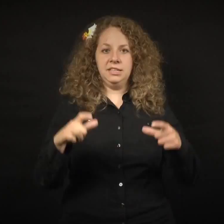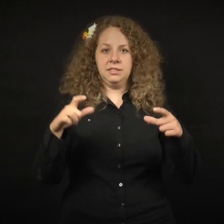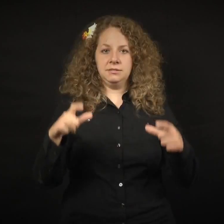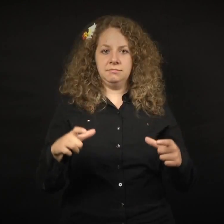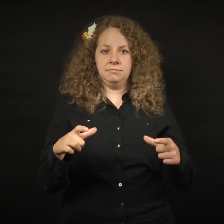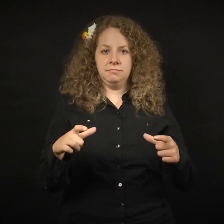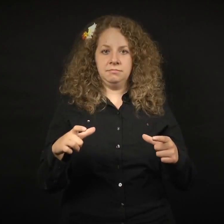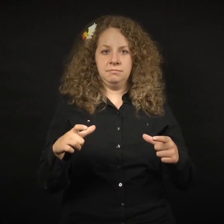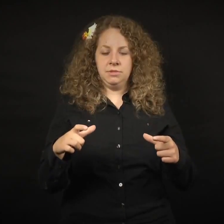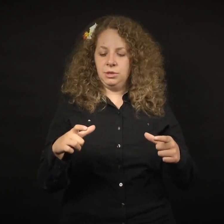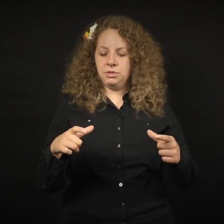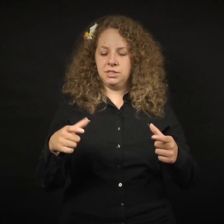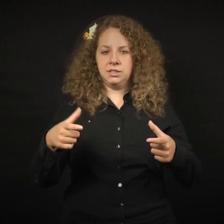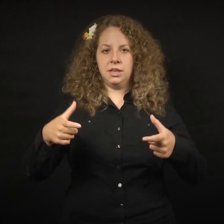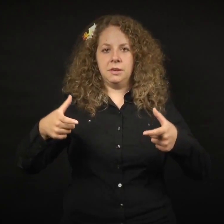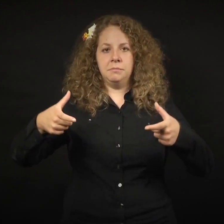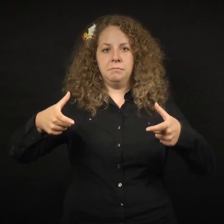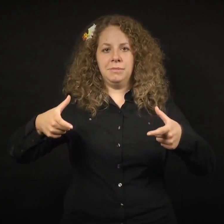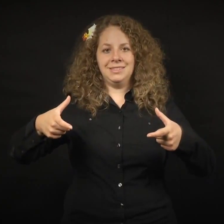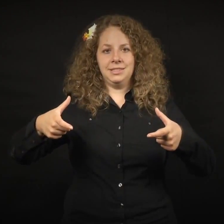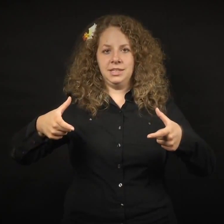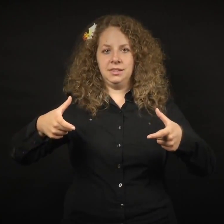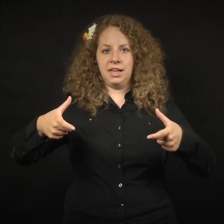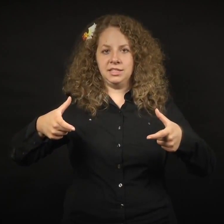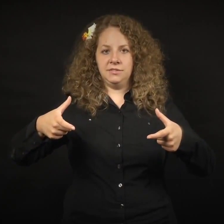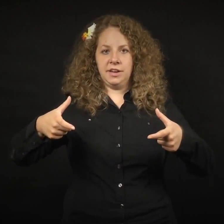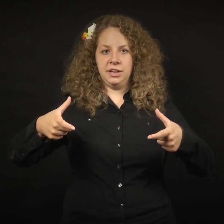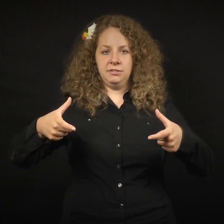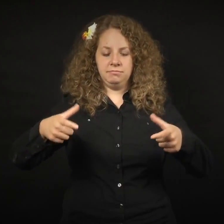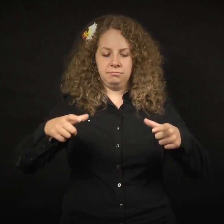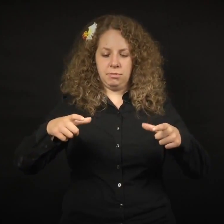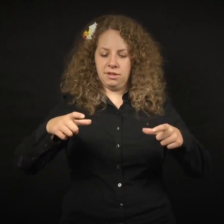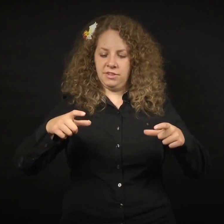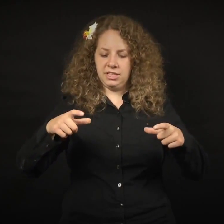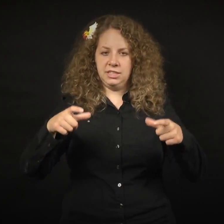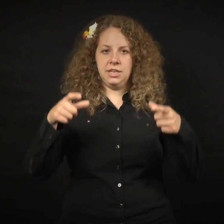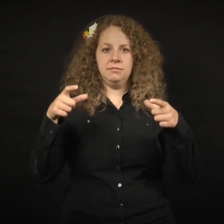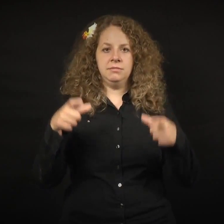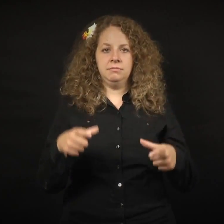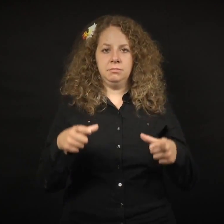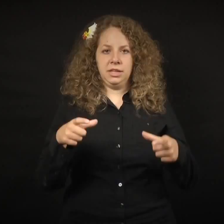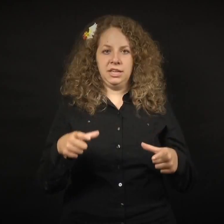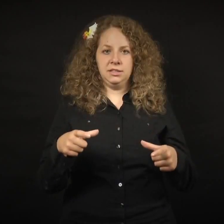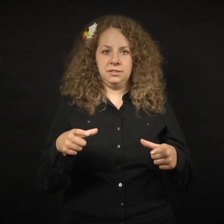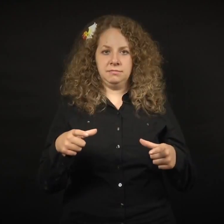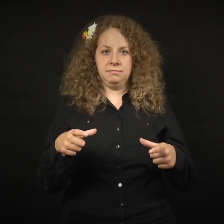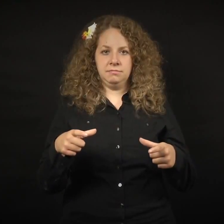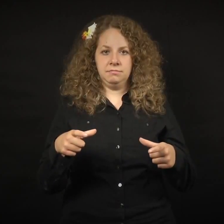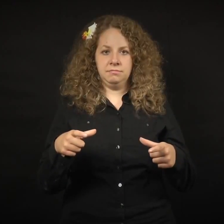Plate uses the bent C classifier, modified C, plate.